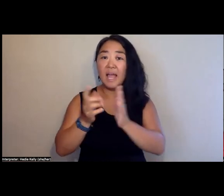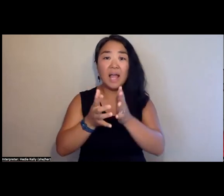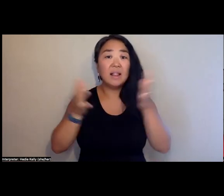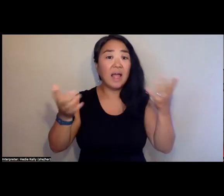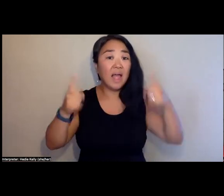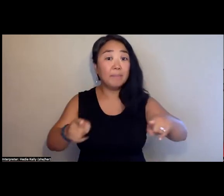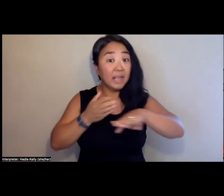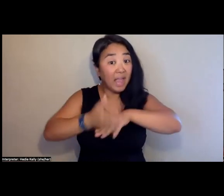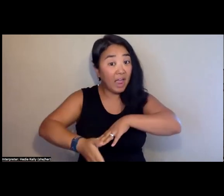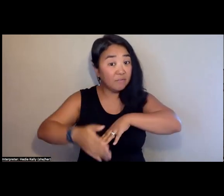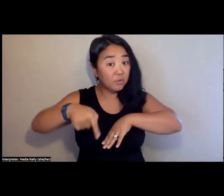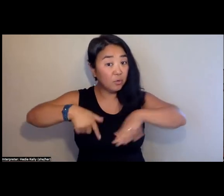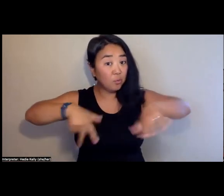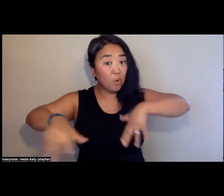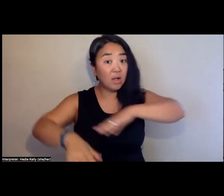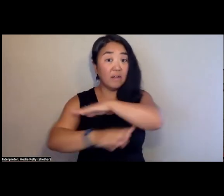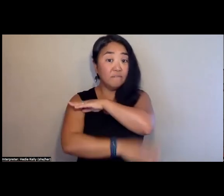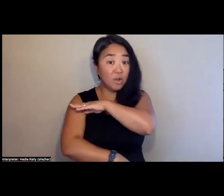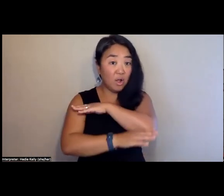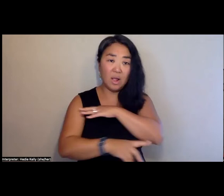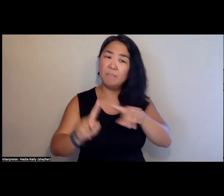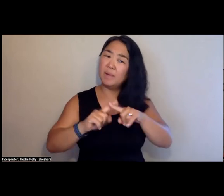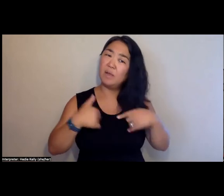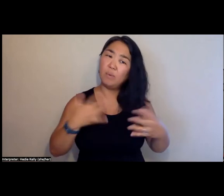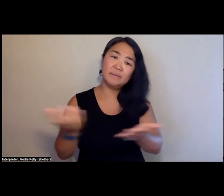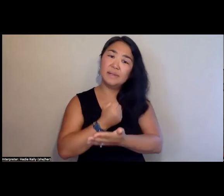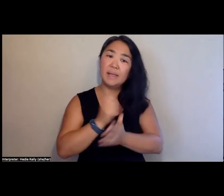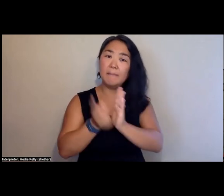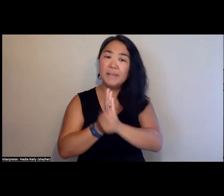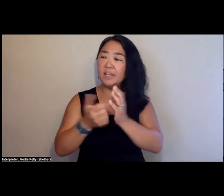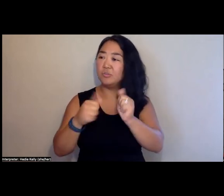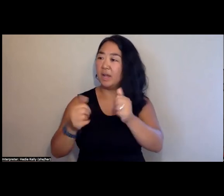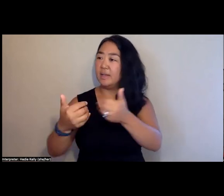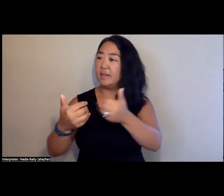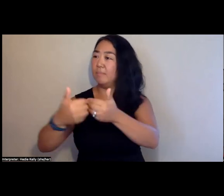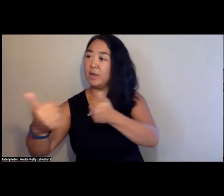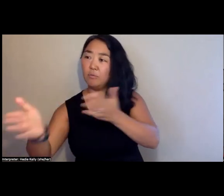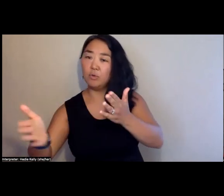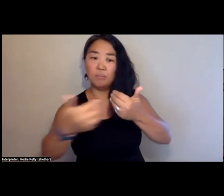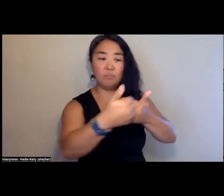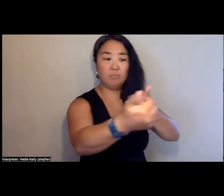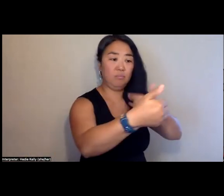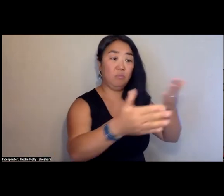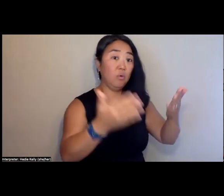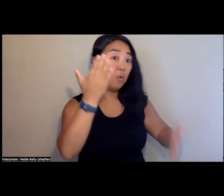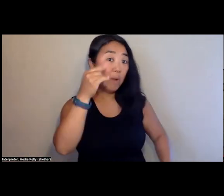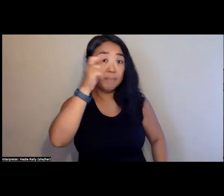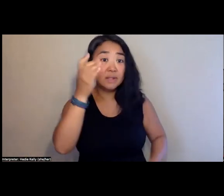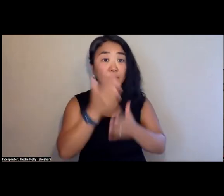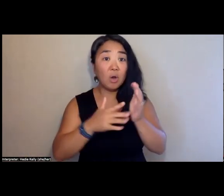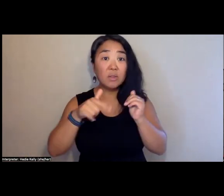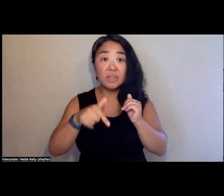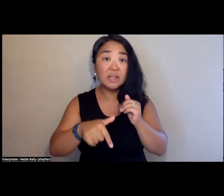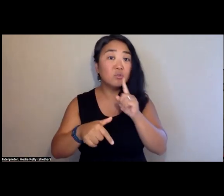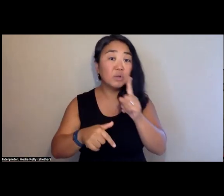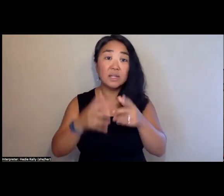fall, but I'd love to take a minute to dive into some breakout rooms. because part of this thing is actually not just about the